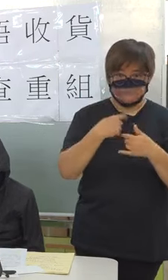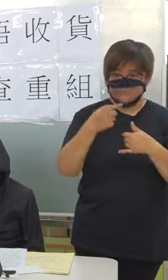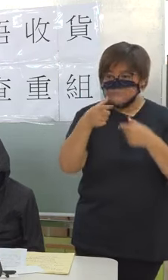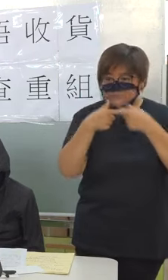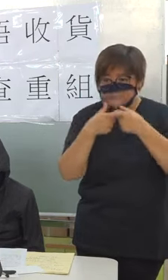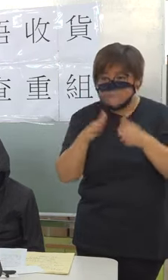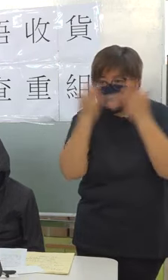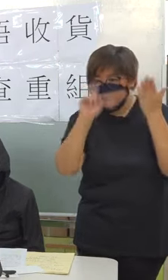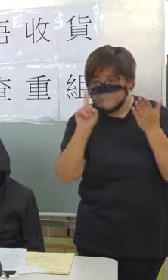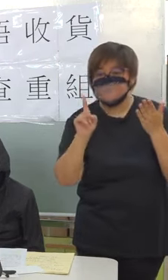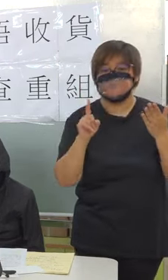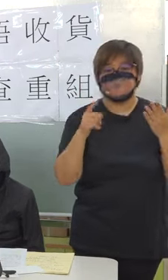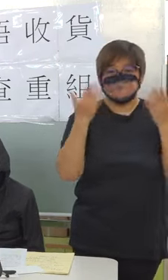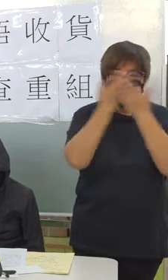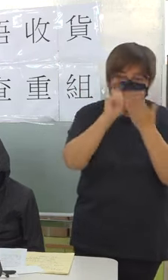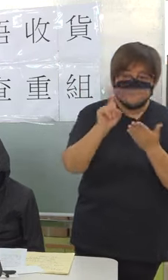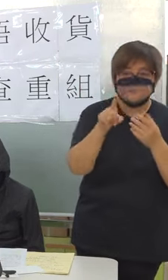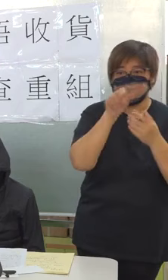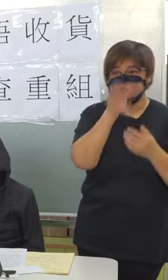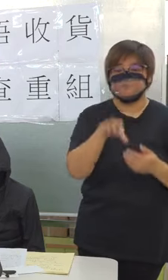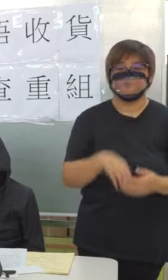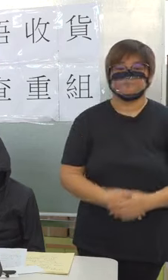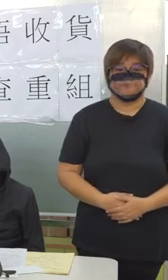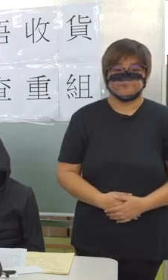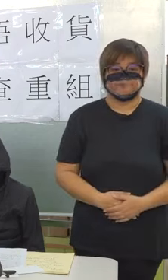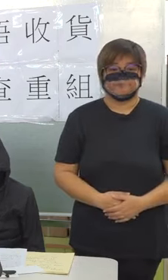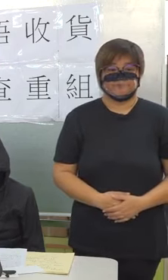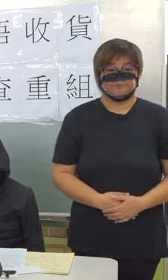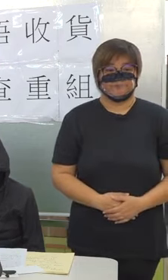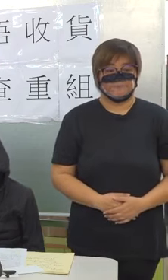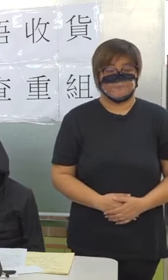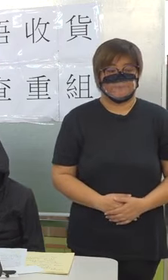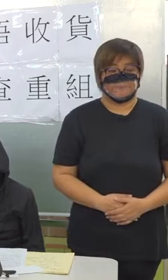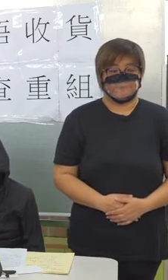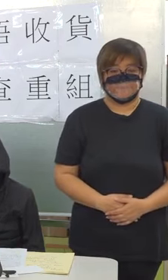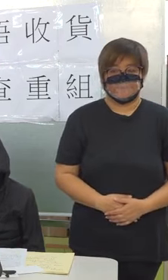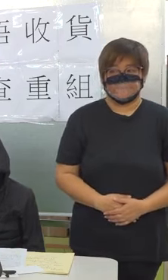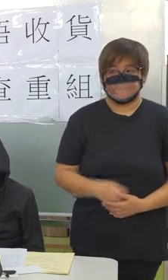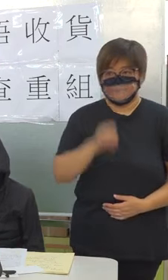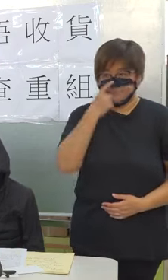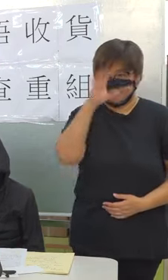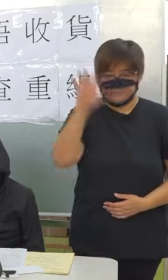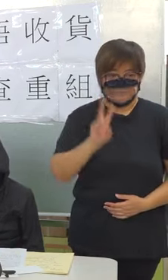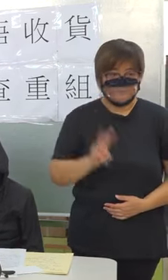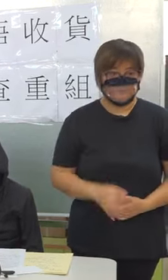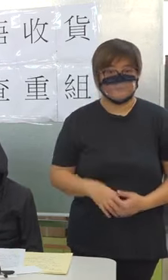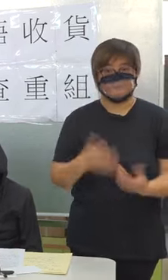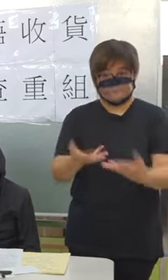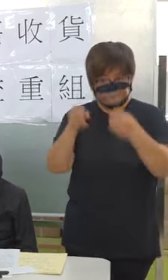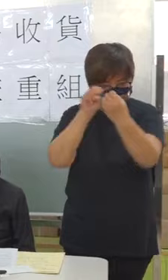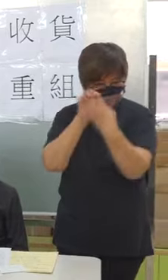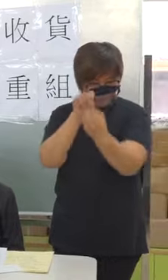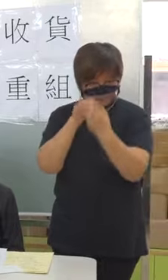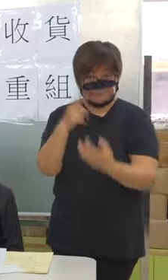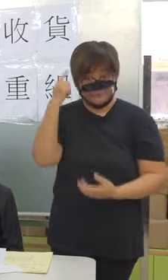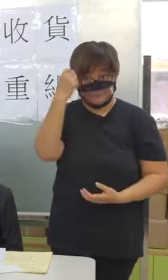We'll now proceed to the Q&A section of the day. Due to the limitation of the time, we would like to ask each journalist to pose no more than 2 questions at a time.